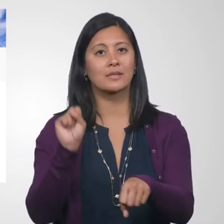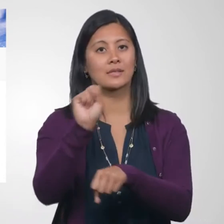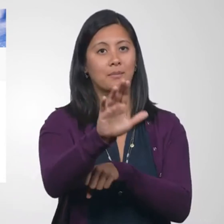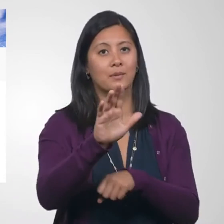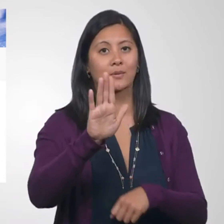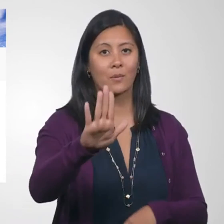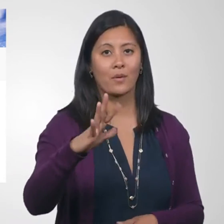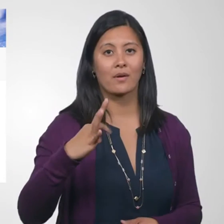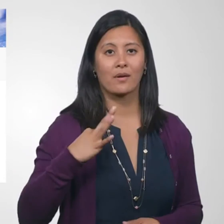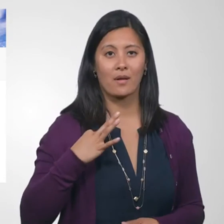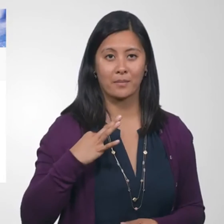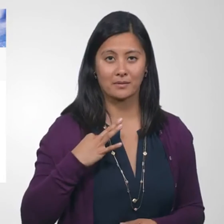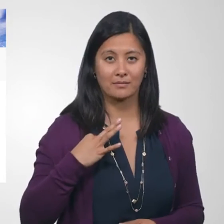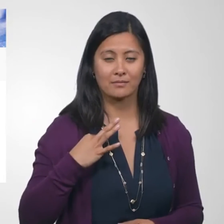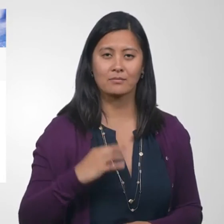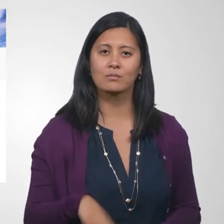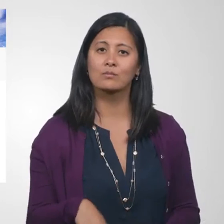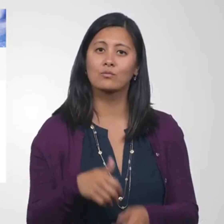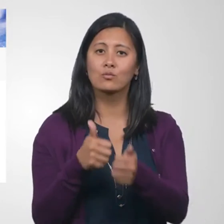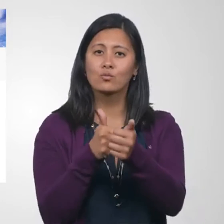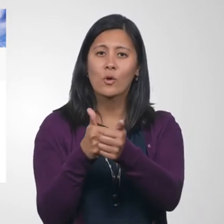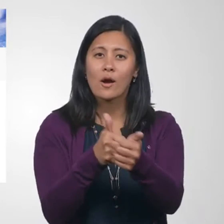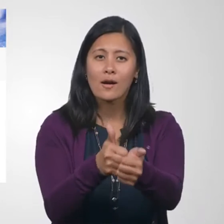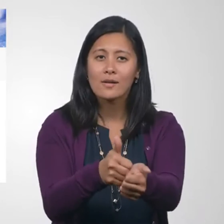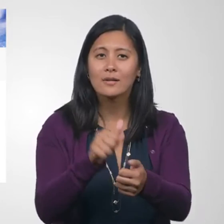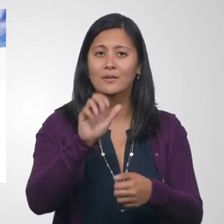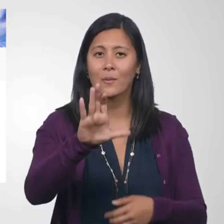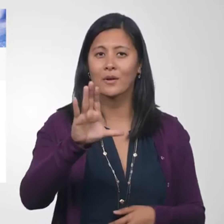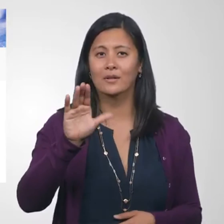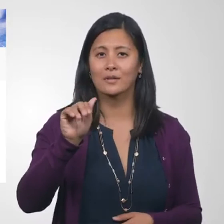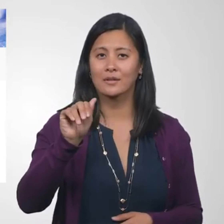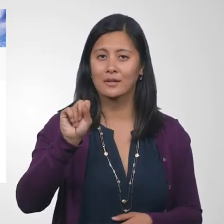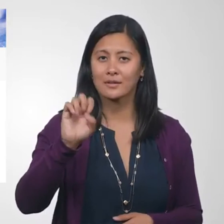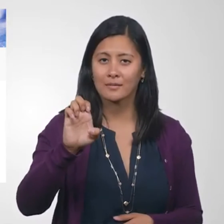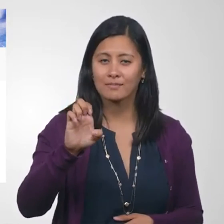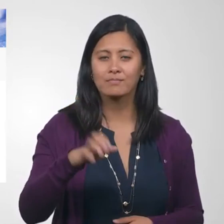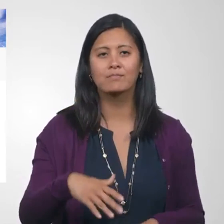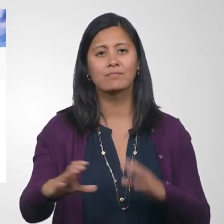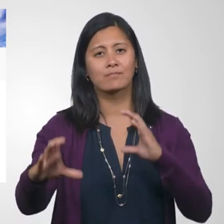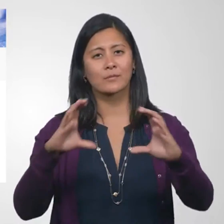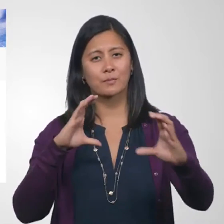pay for and submit your application, track your case,